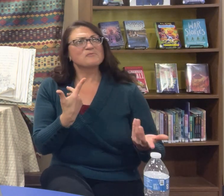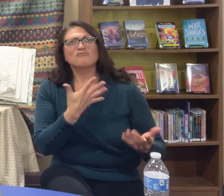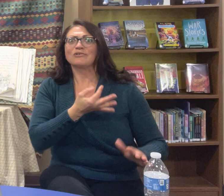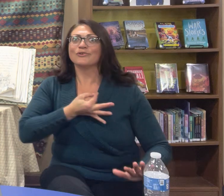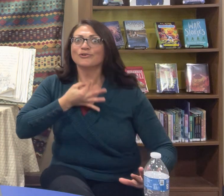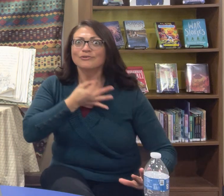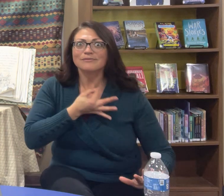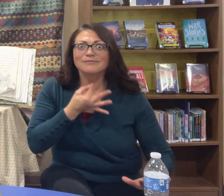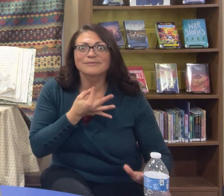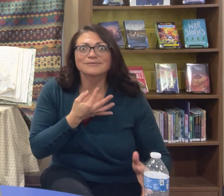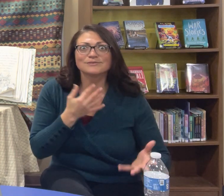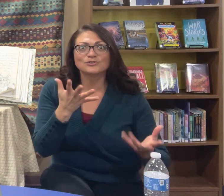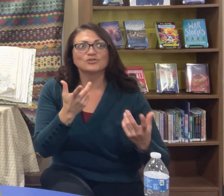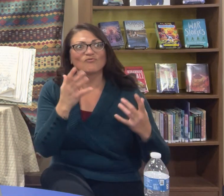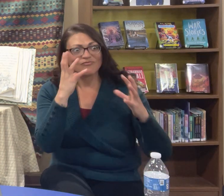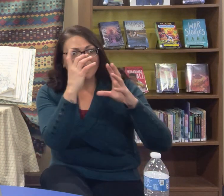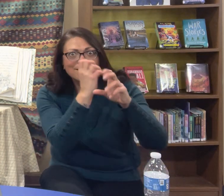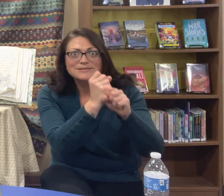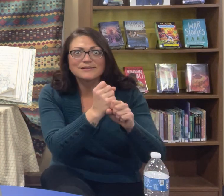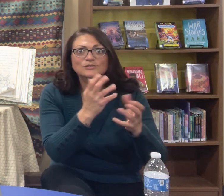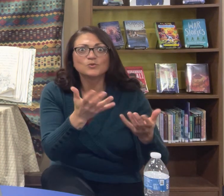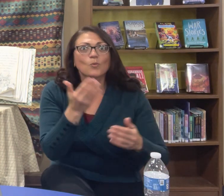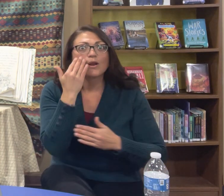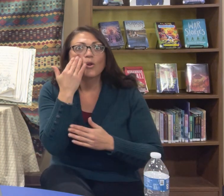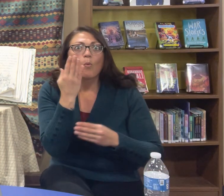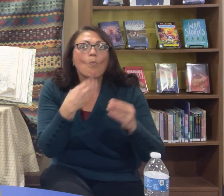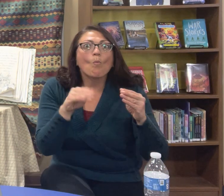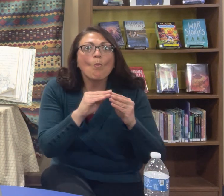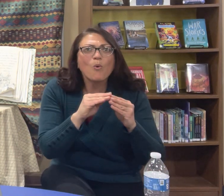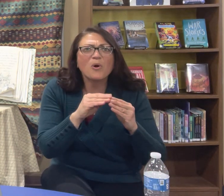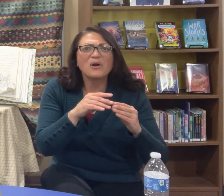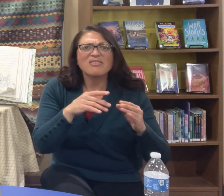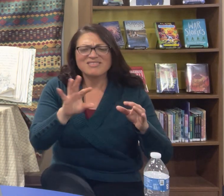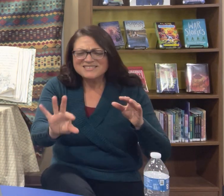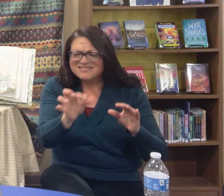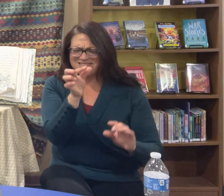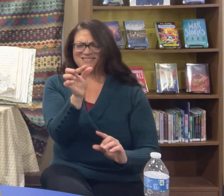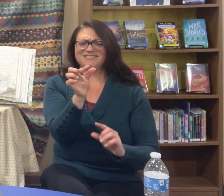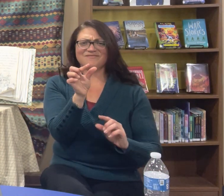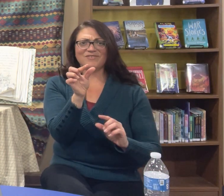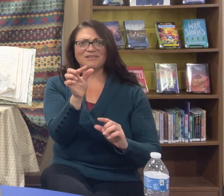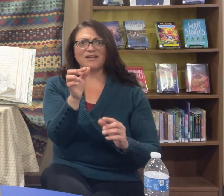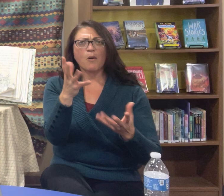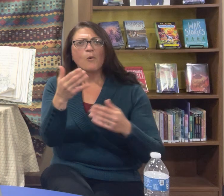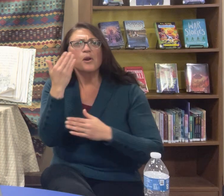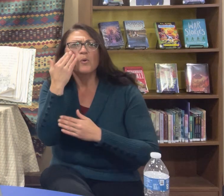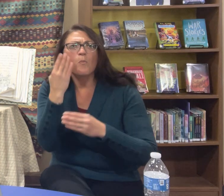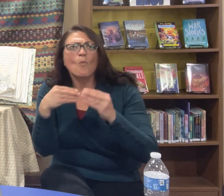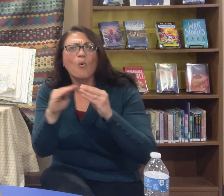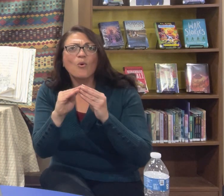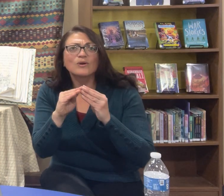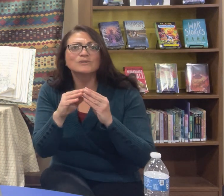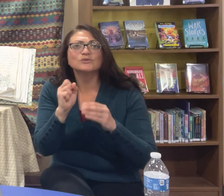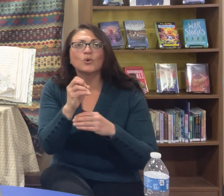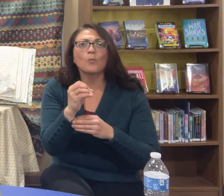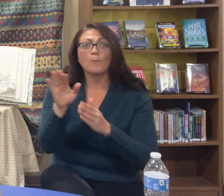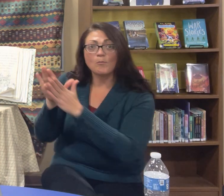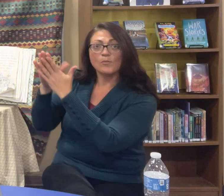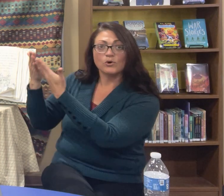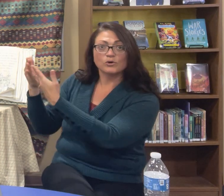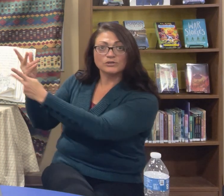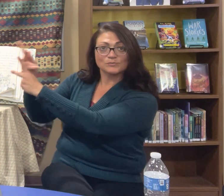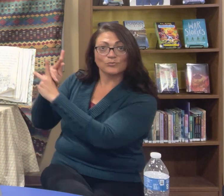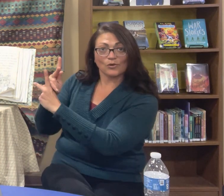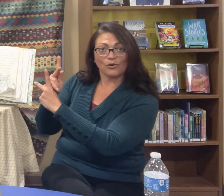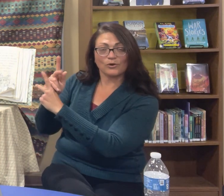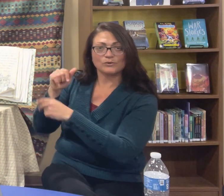and fossils she found. She needed answers. She borrowed books and copied papers. She